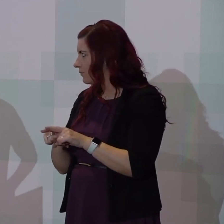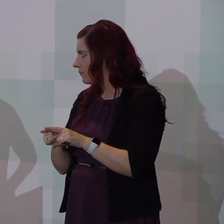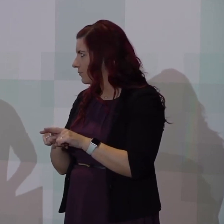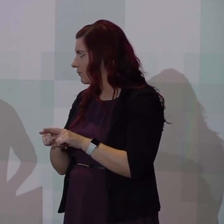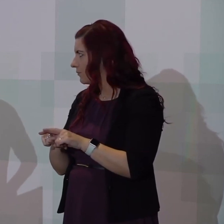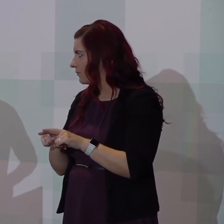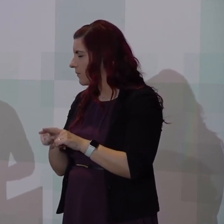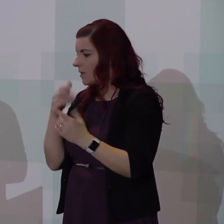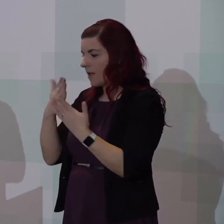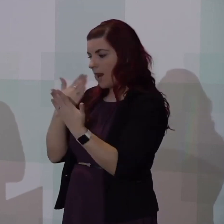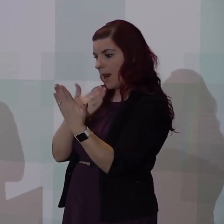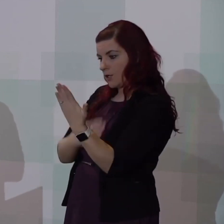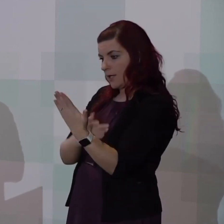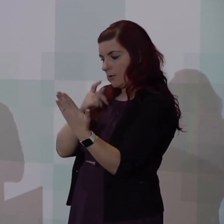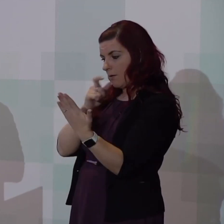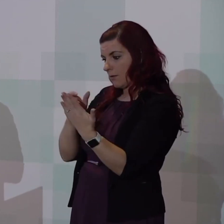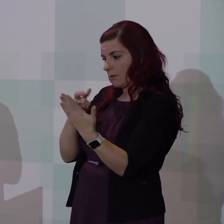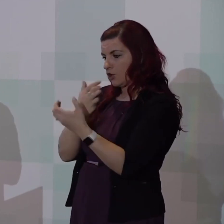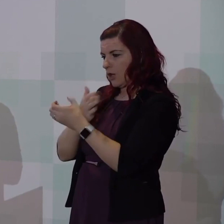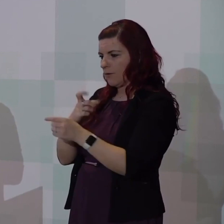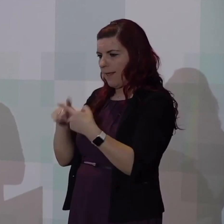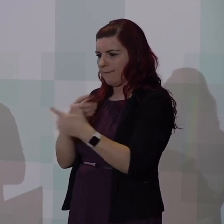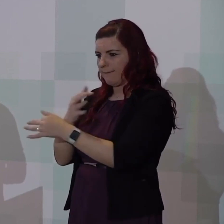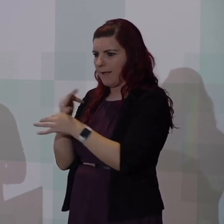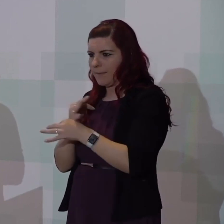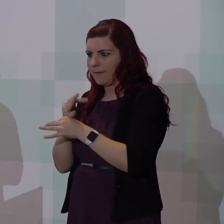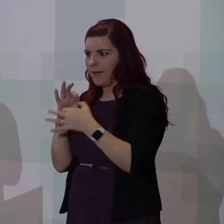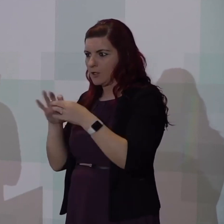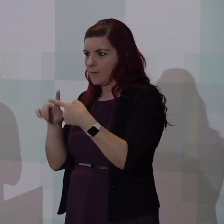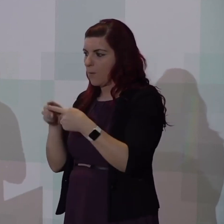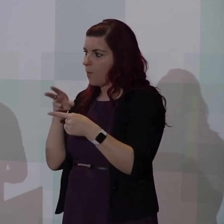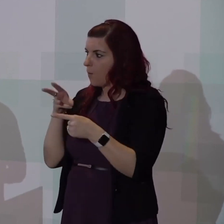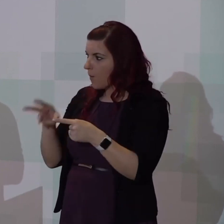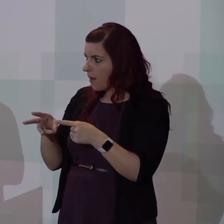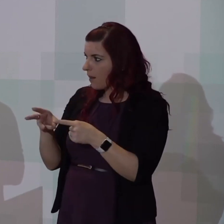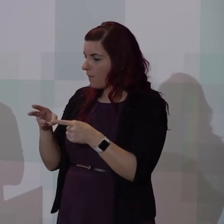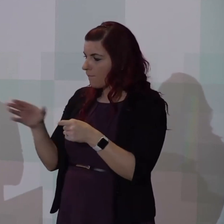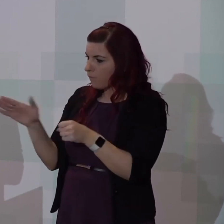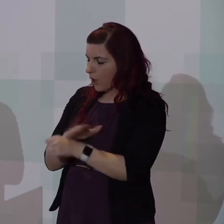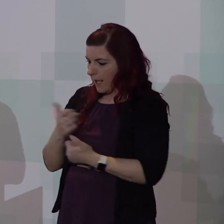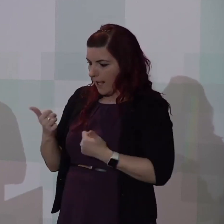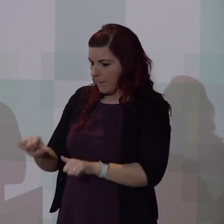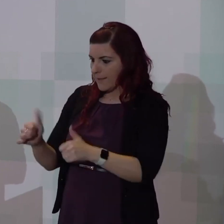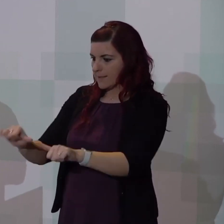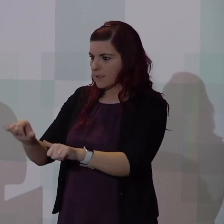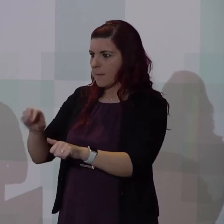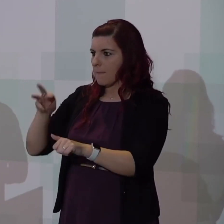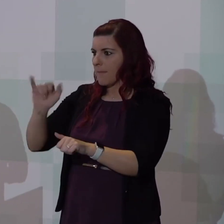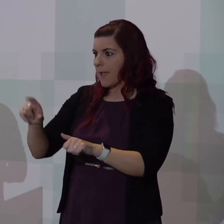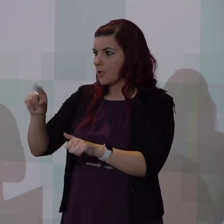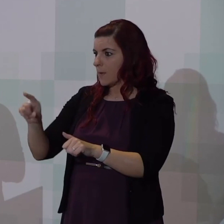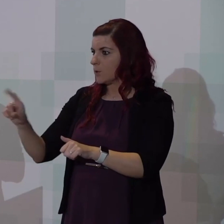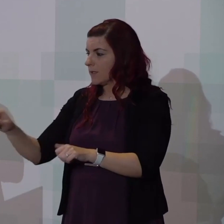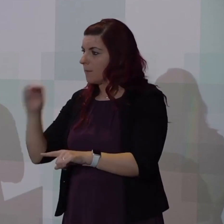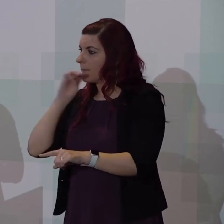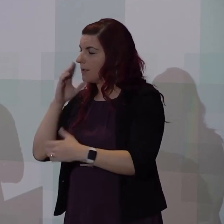the legislation called the Children and Family Relationships Act, which will come into force in May 2020, will mean